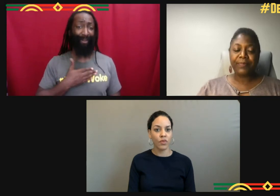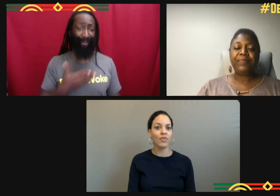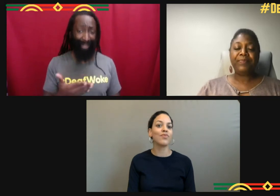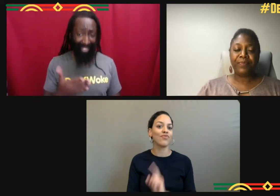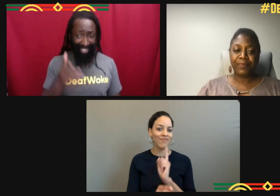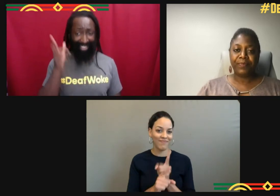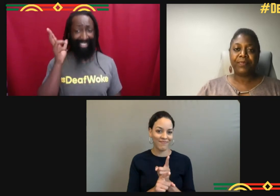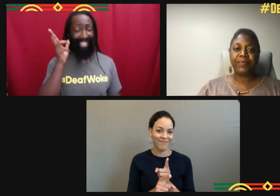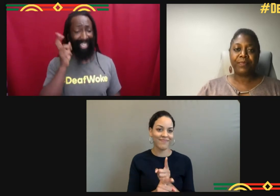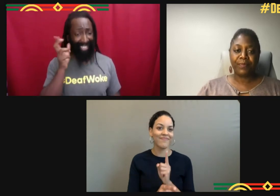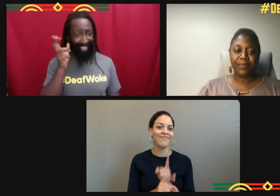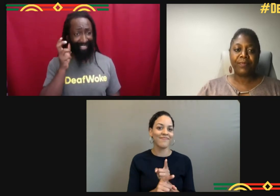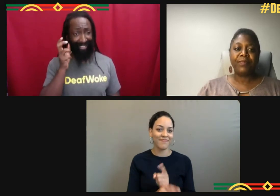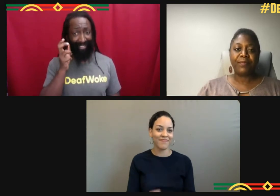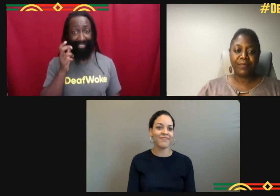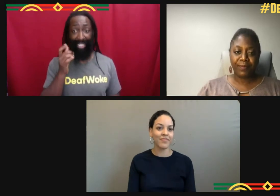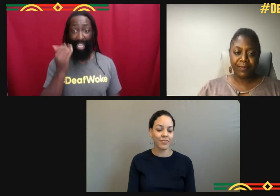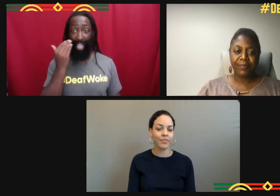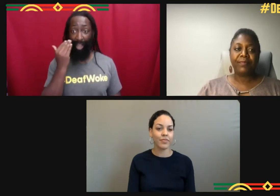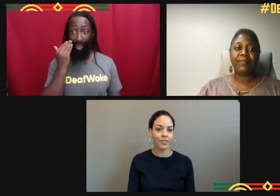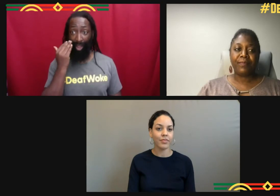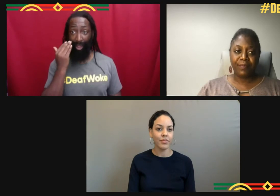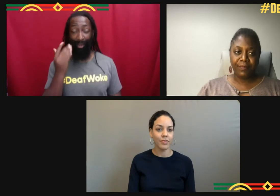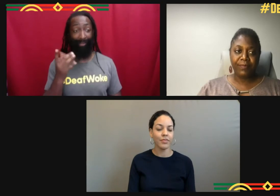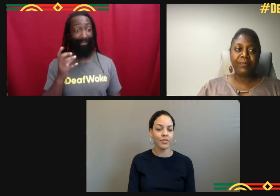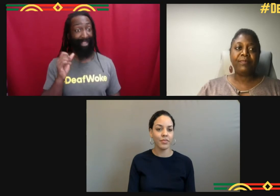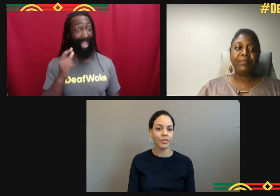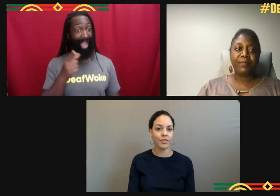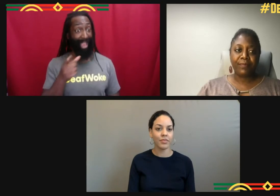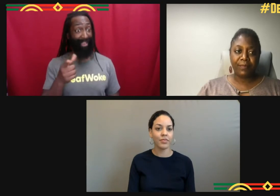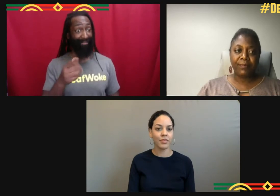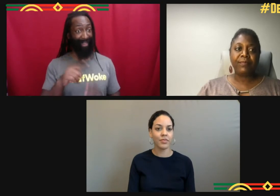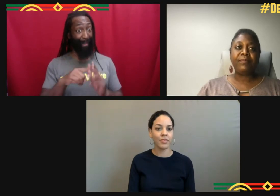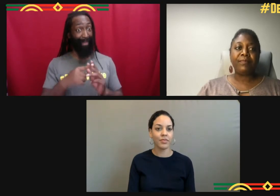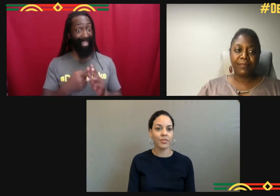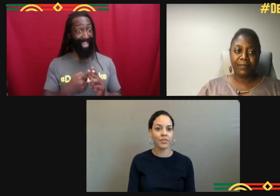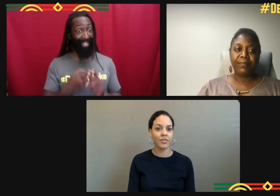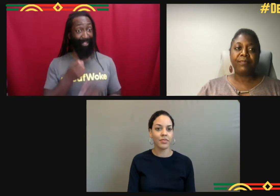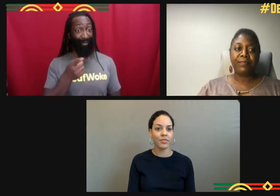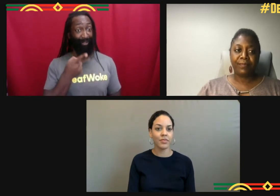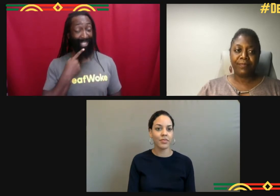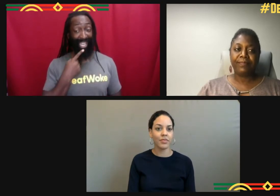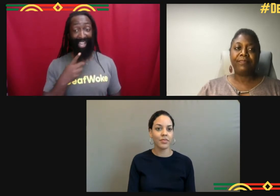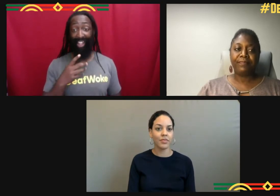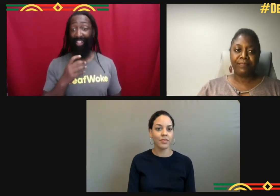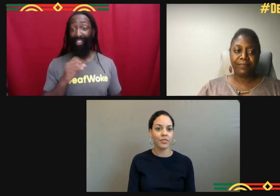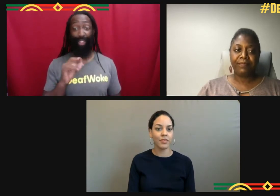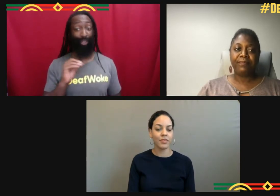Right. So we need people to be willing to listen.